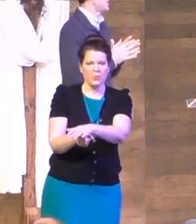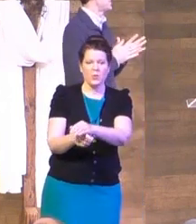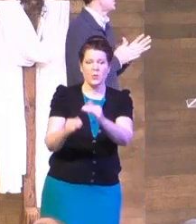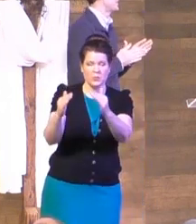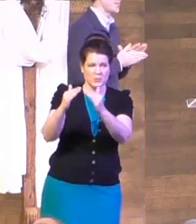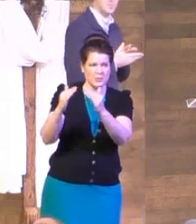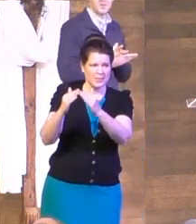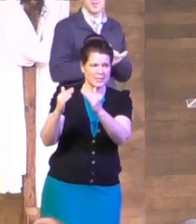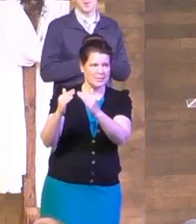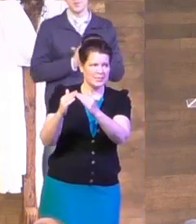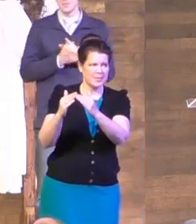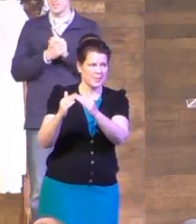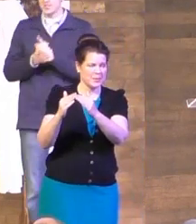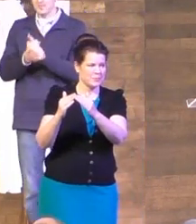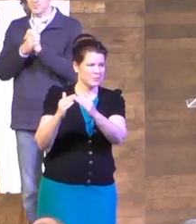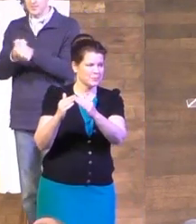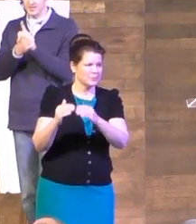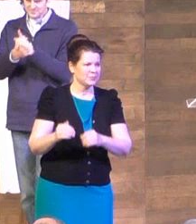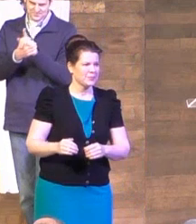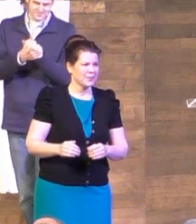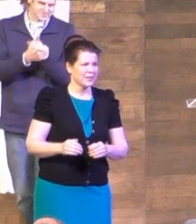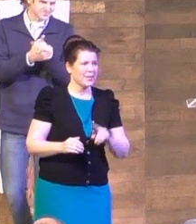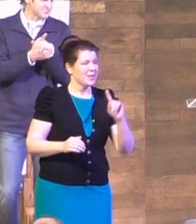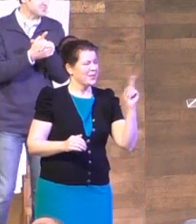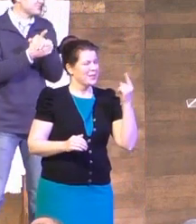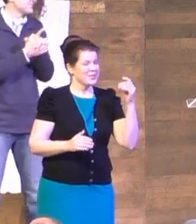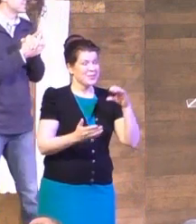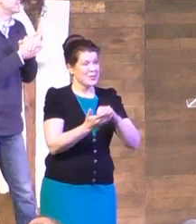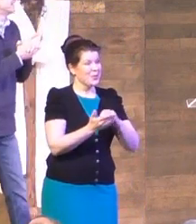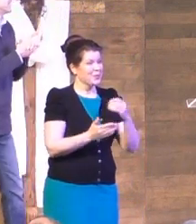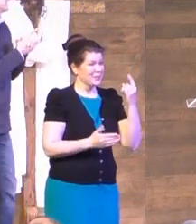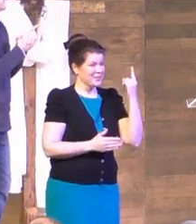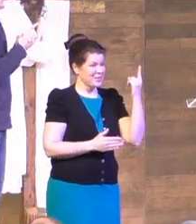little weird to you, but keep in mind we're only in chapter 1.